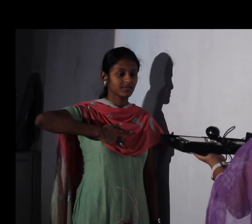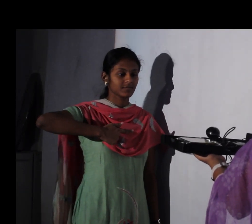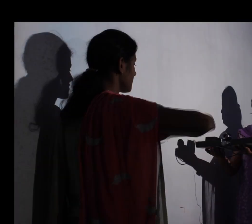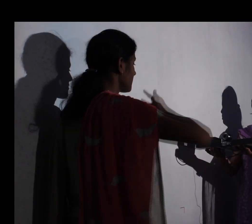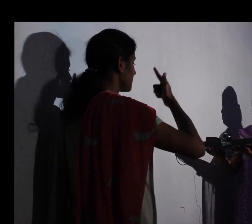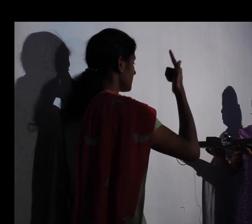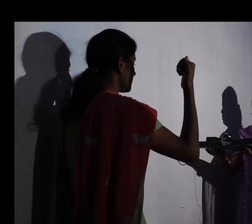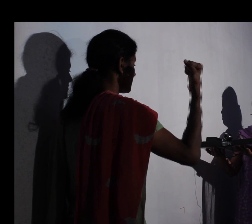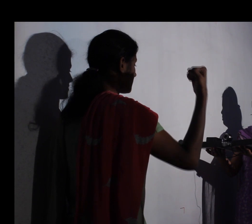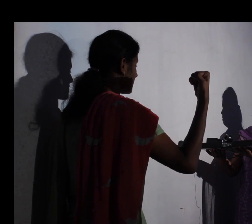I